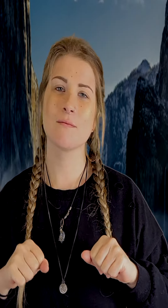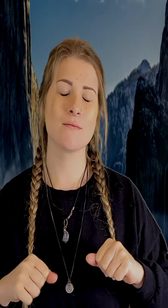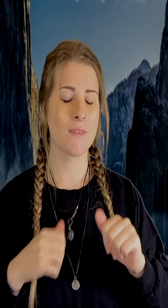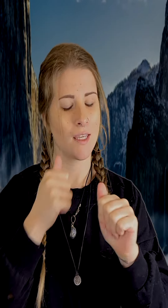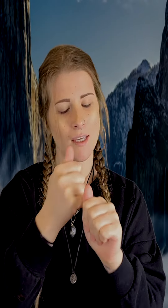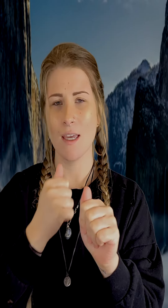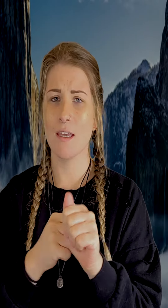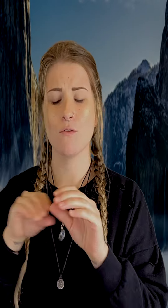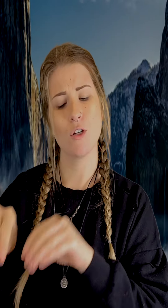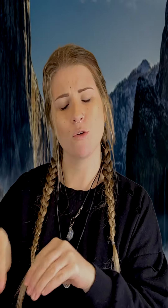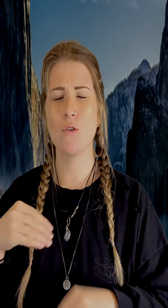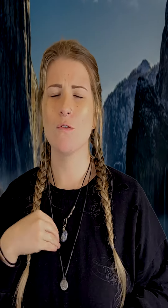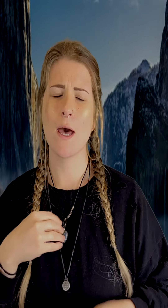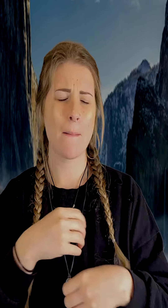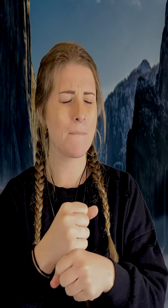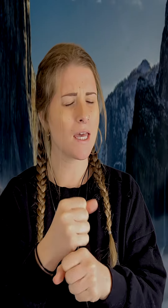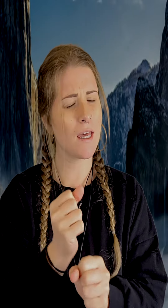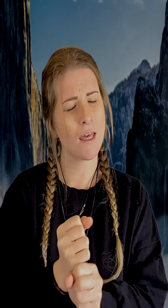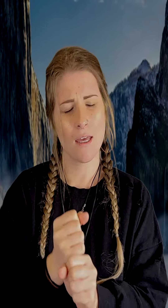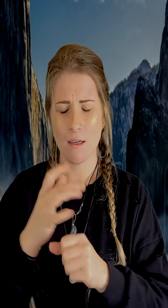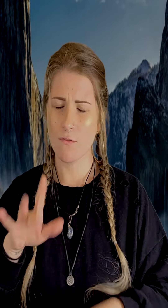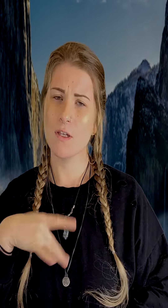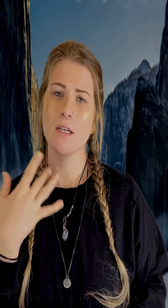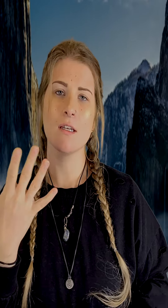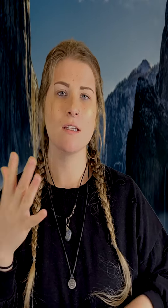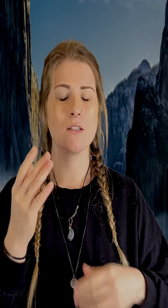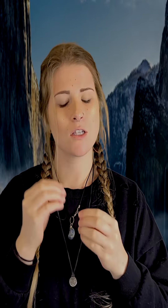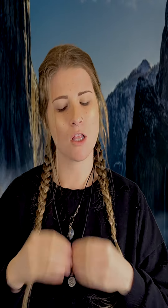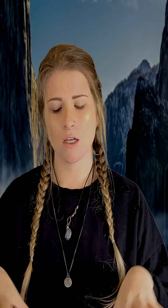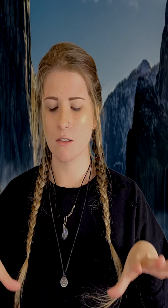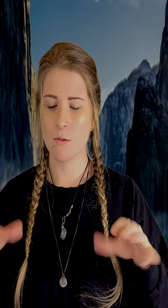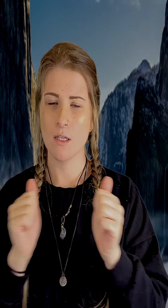taking, every move I make feels lost with no